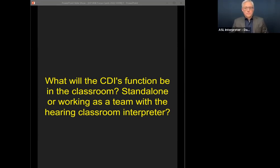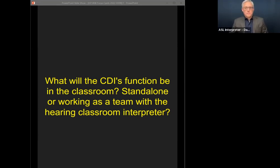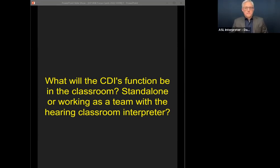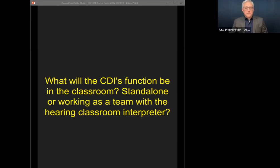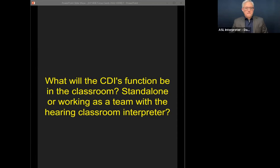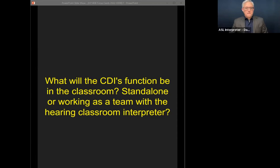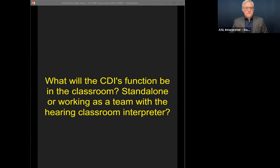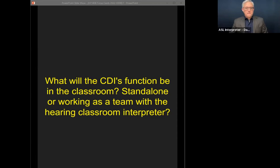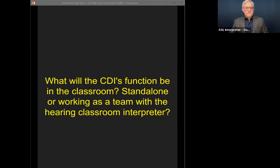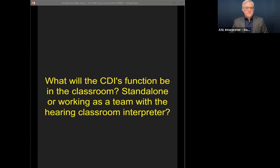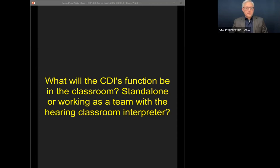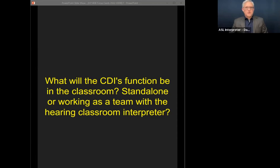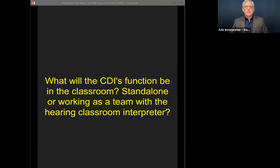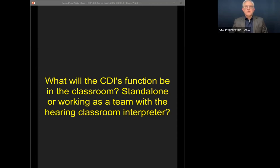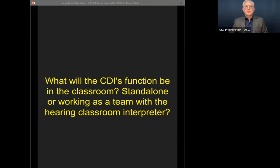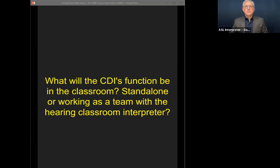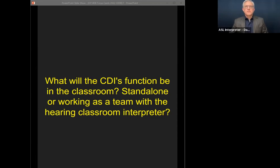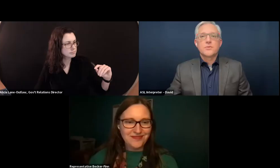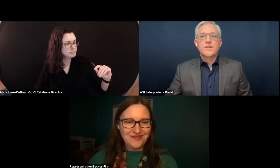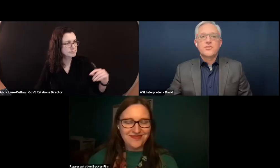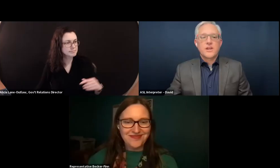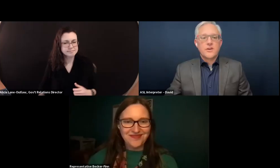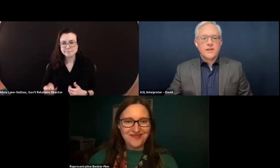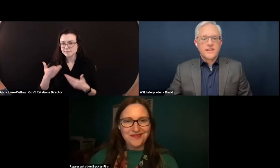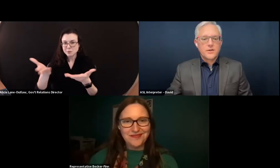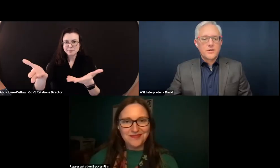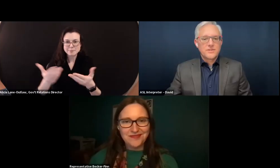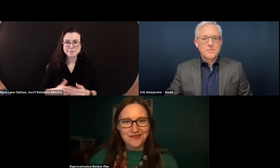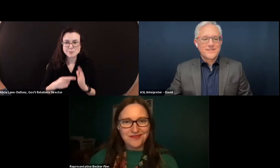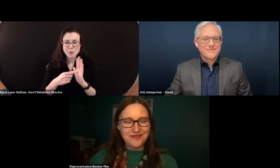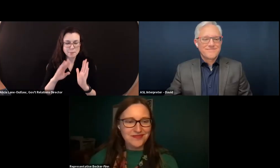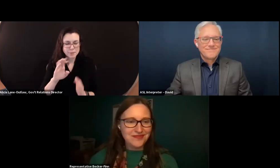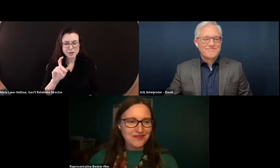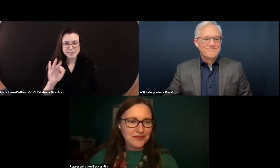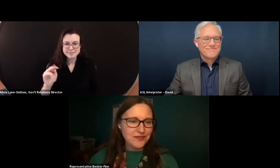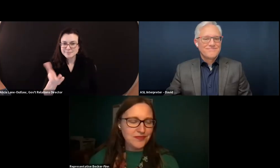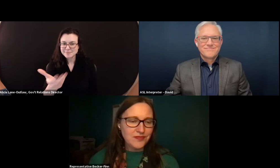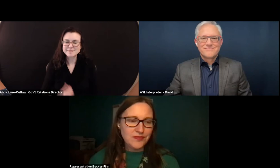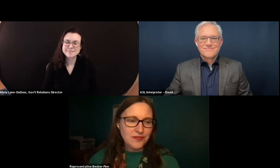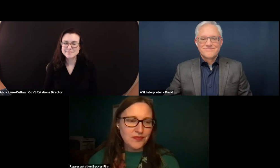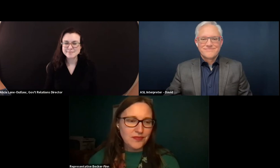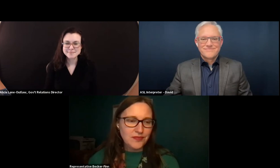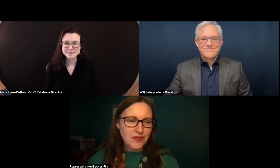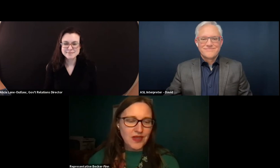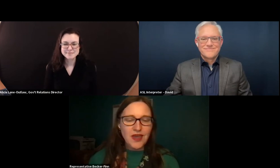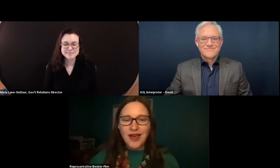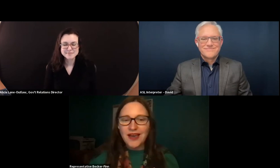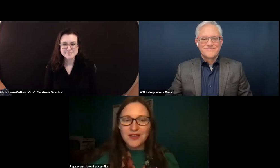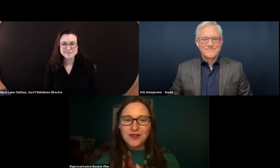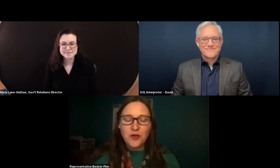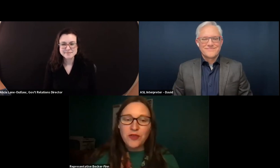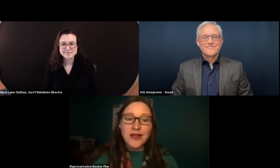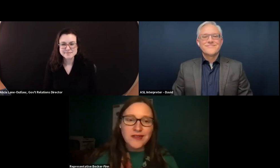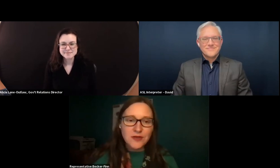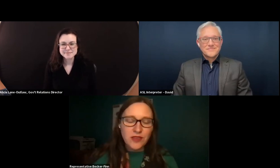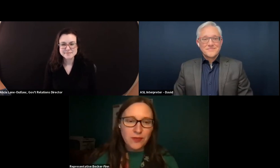hear? And I'll close the screen share and allow you to respond.